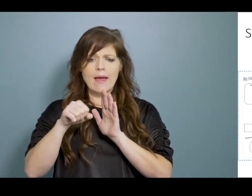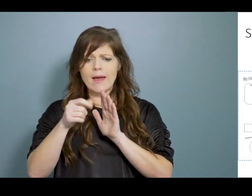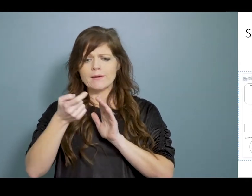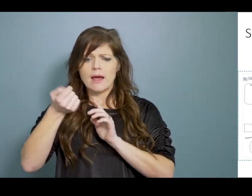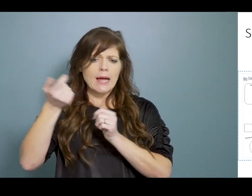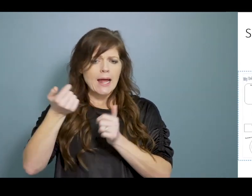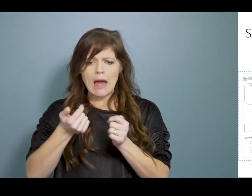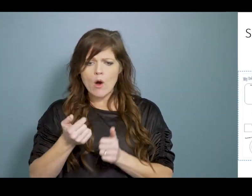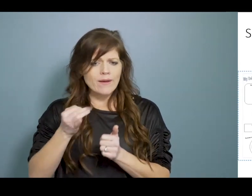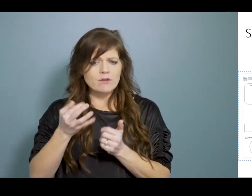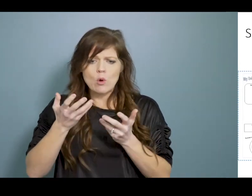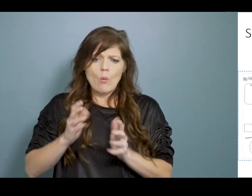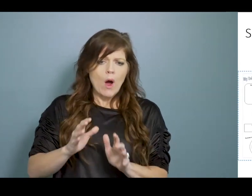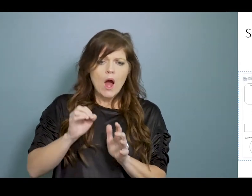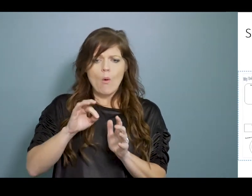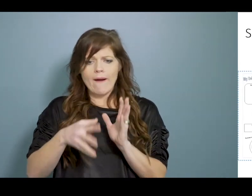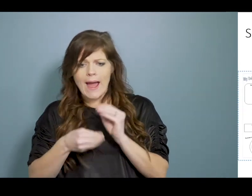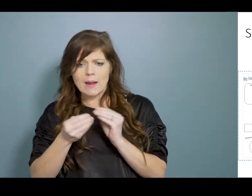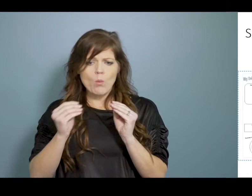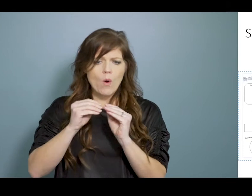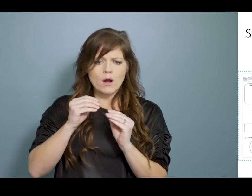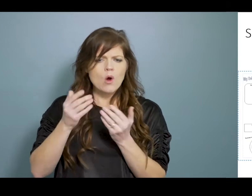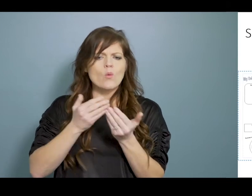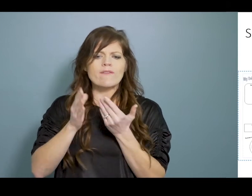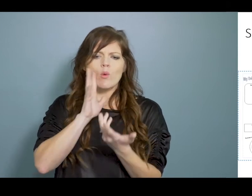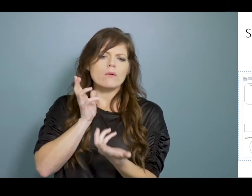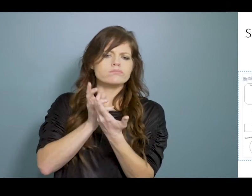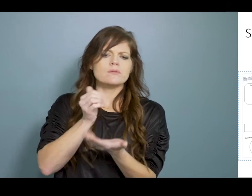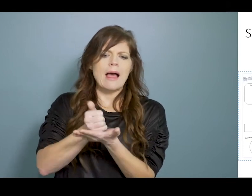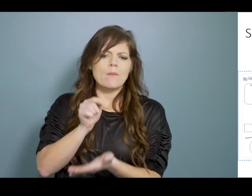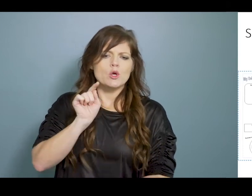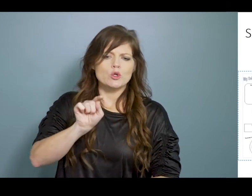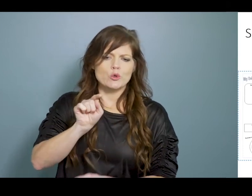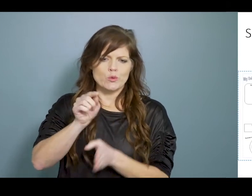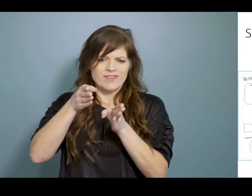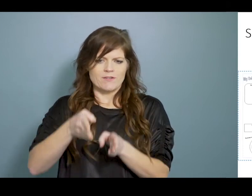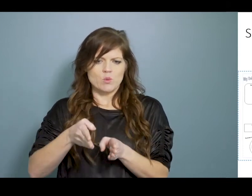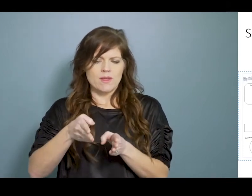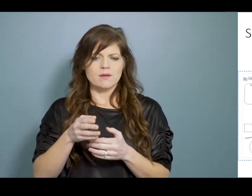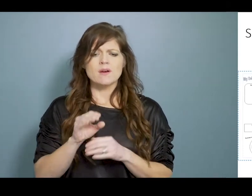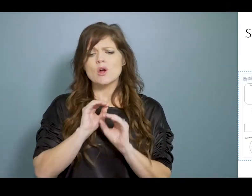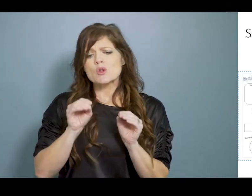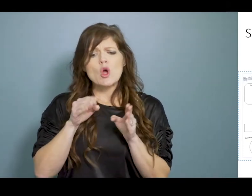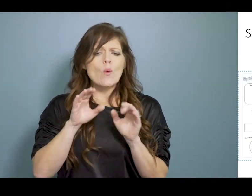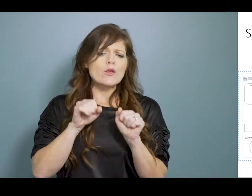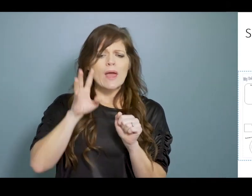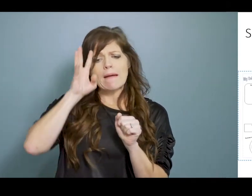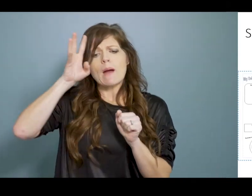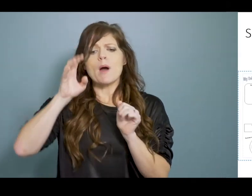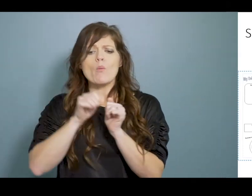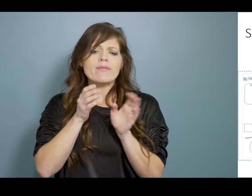the rest. But what I wanted to show is that there's no right way to come up with a plan or to document a plan.